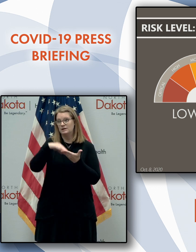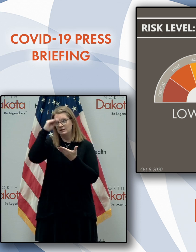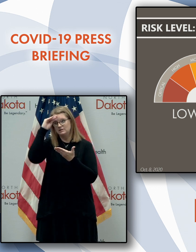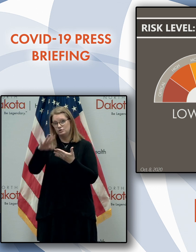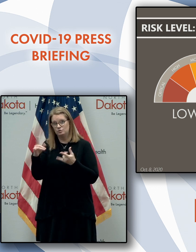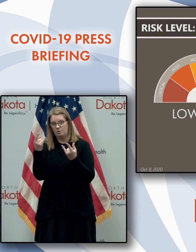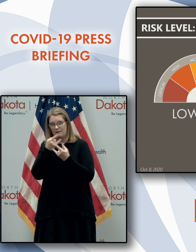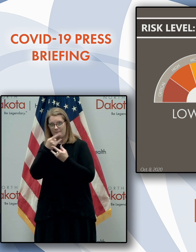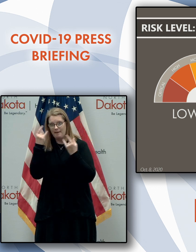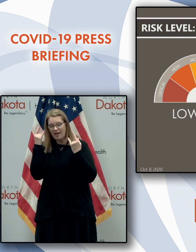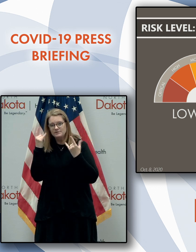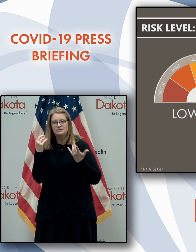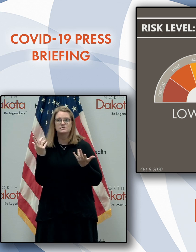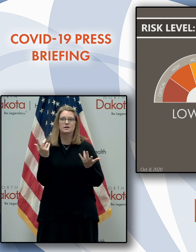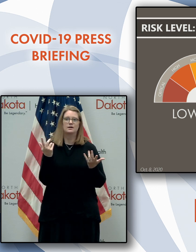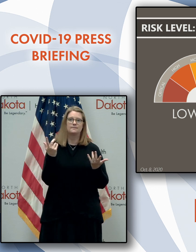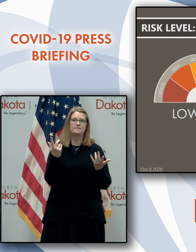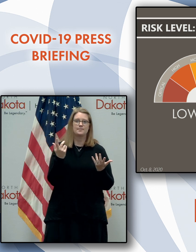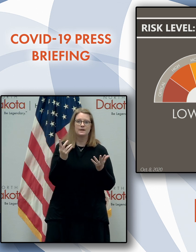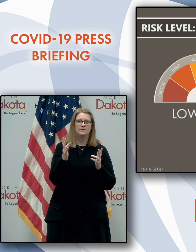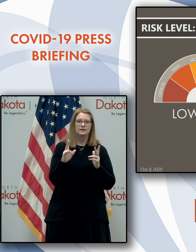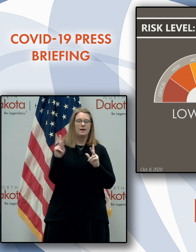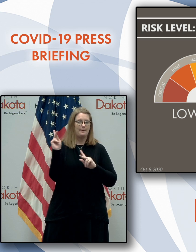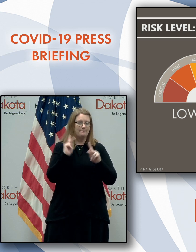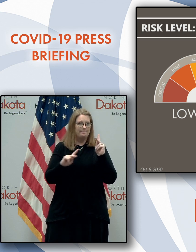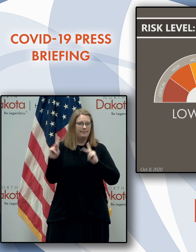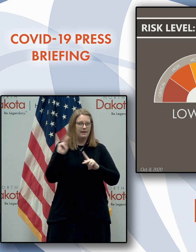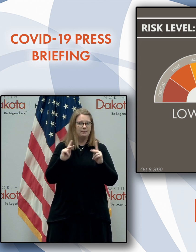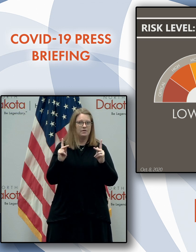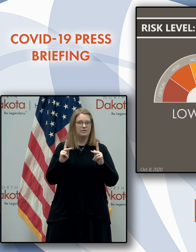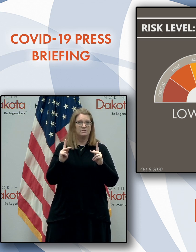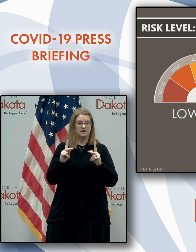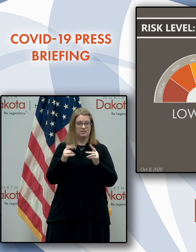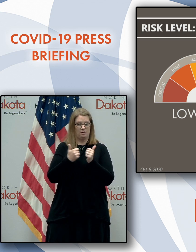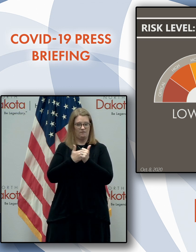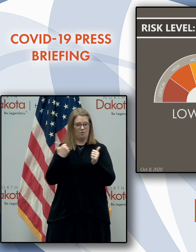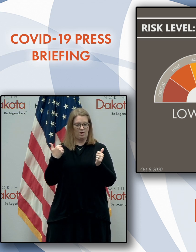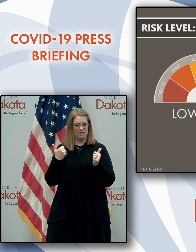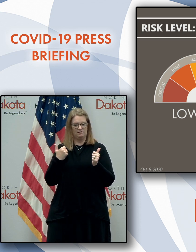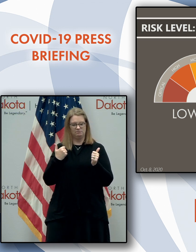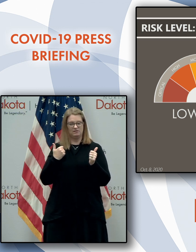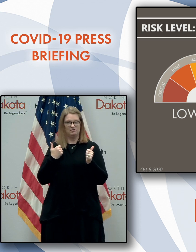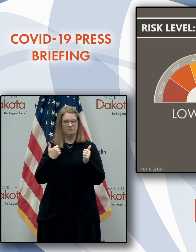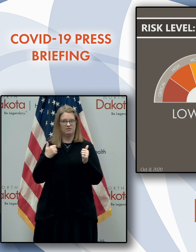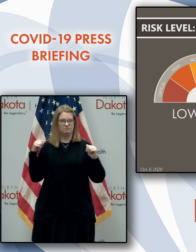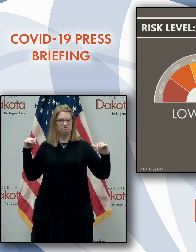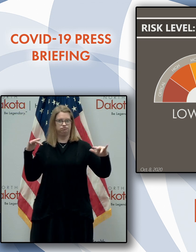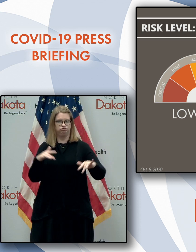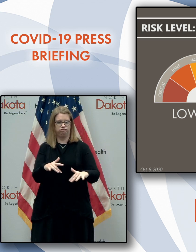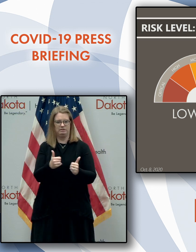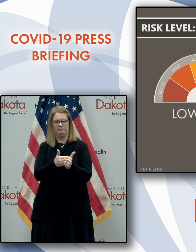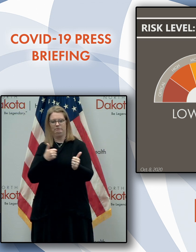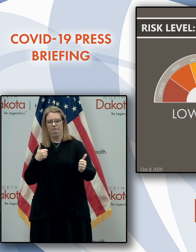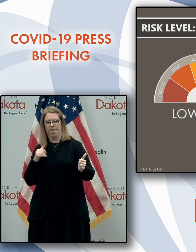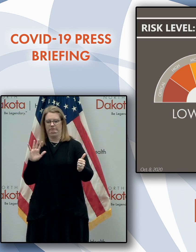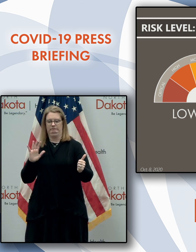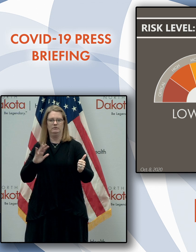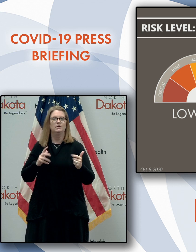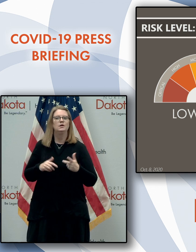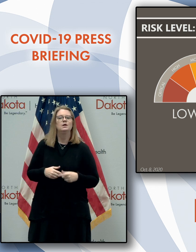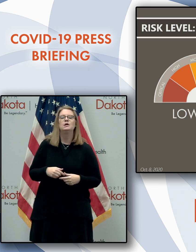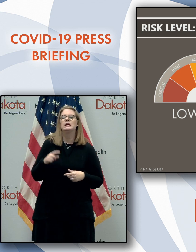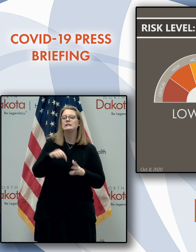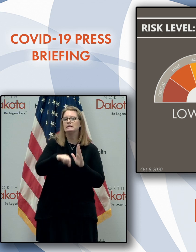wearing masks, we've got people avoiding large gatherings, things are happening. So this is in